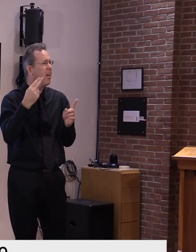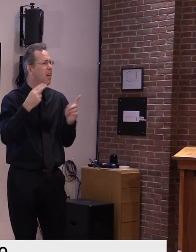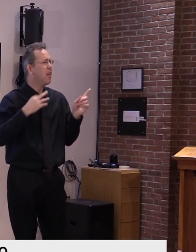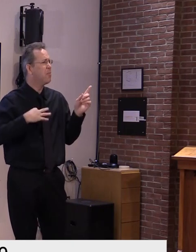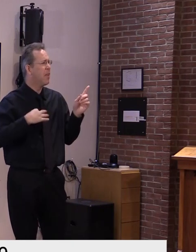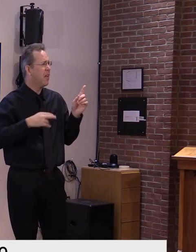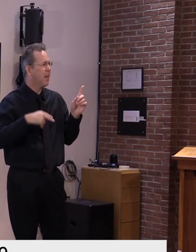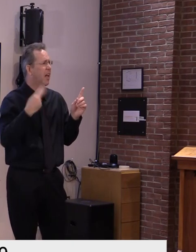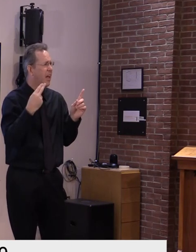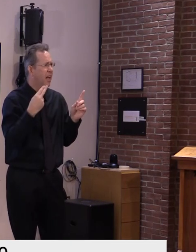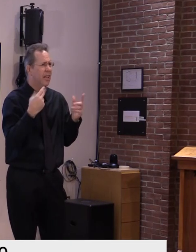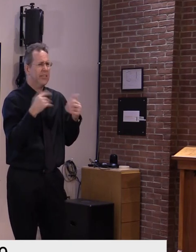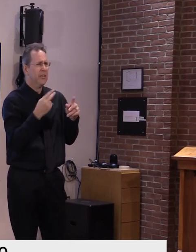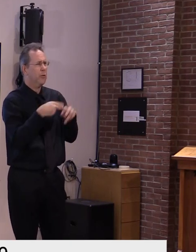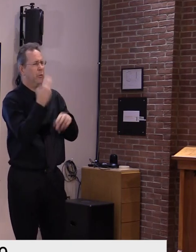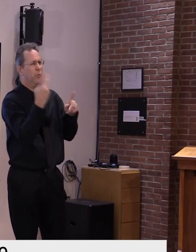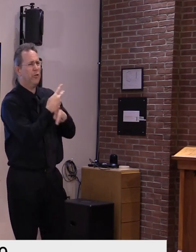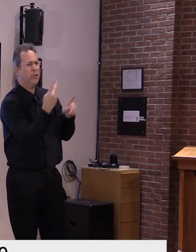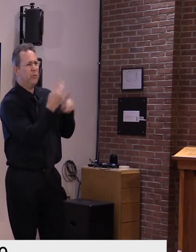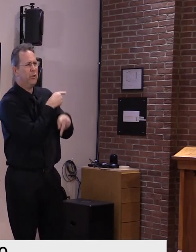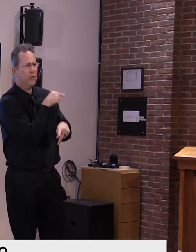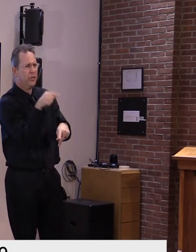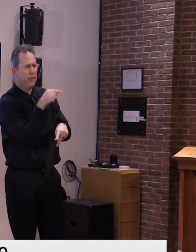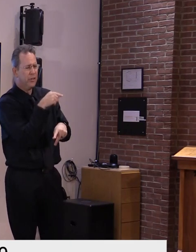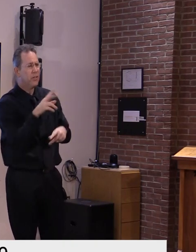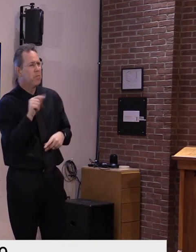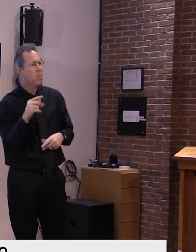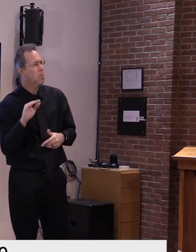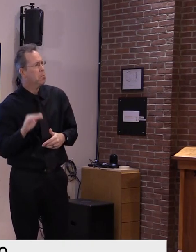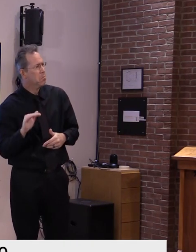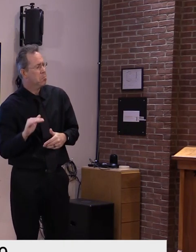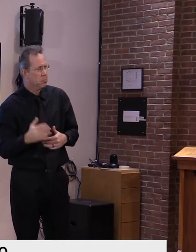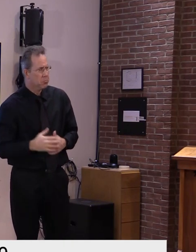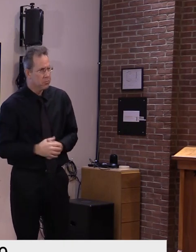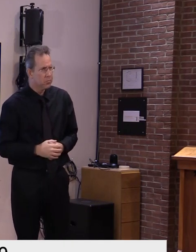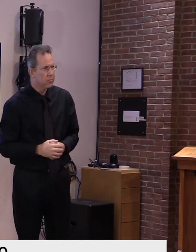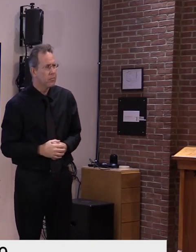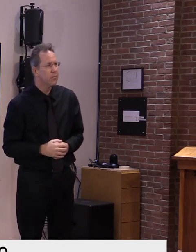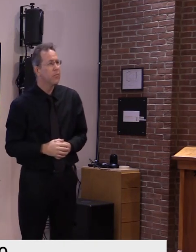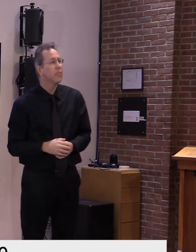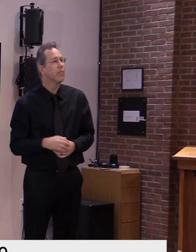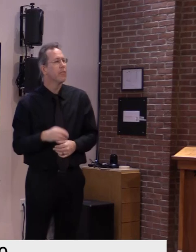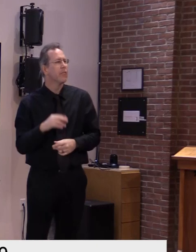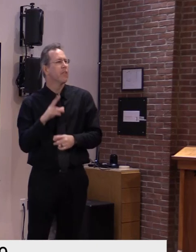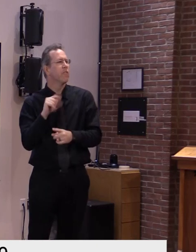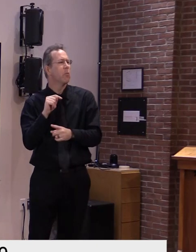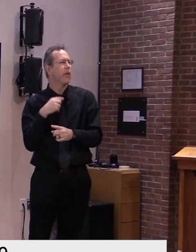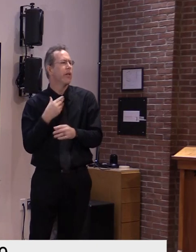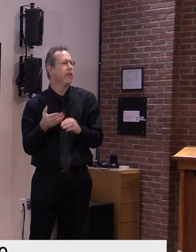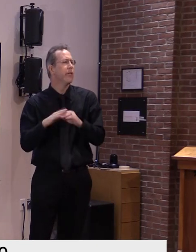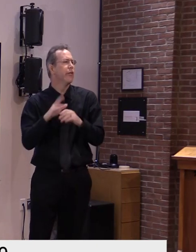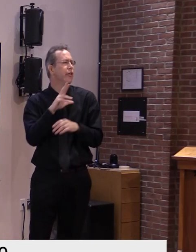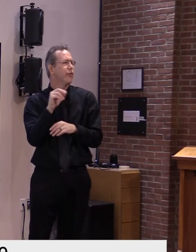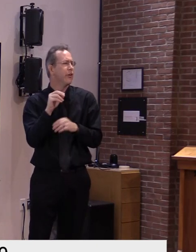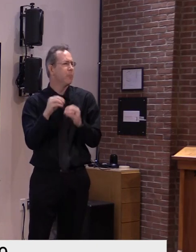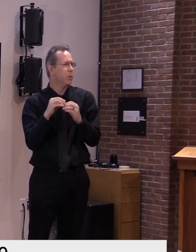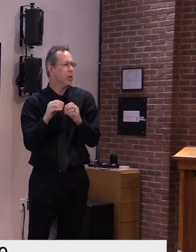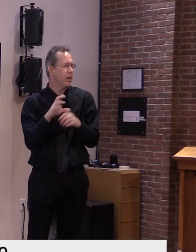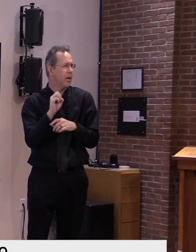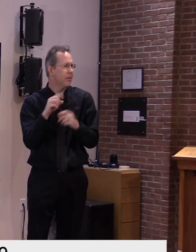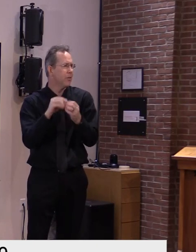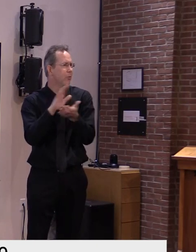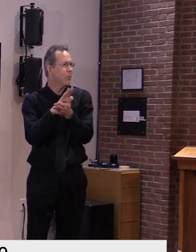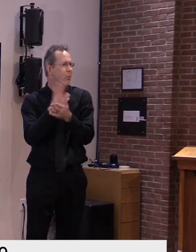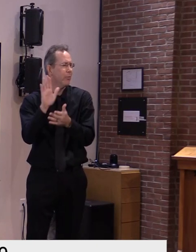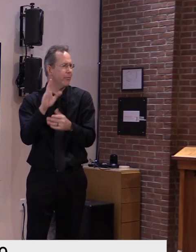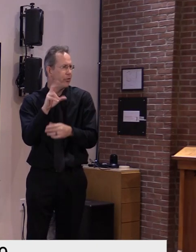177 of those being reported in Maine, and 30 of them here in Vermont. There were no new outbreaks since last